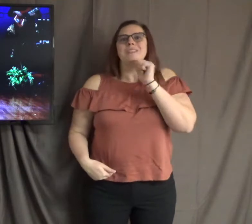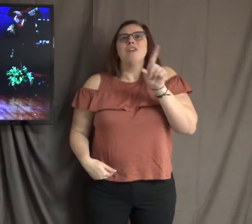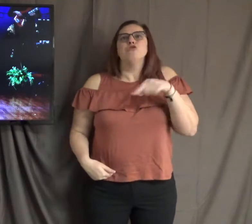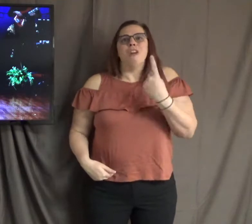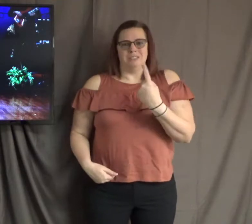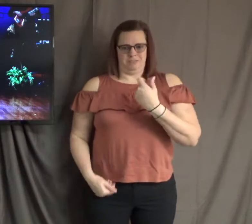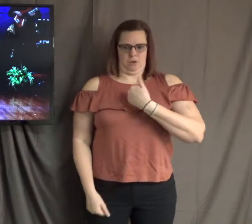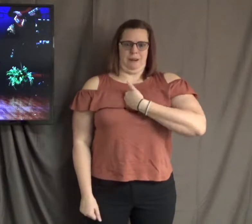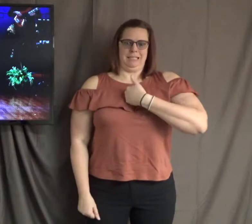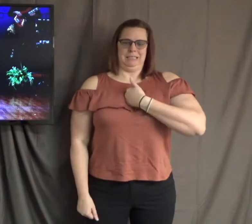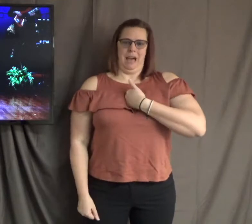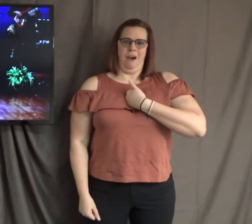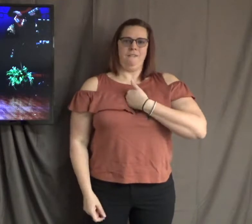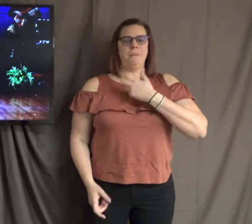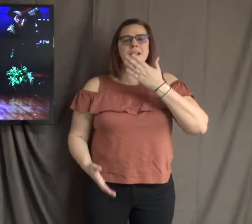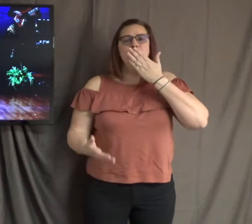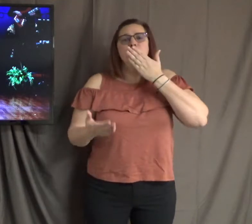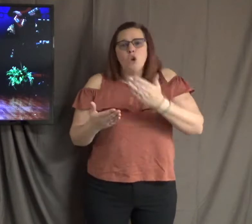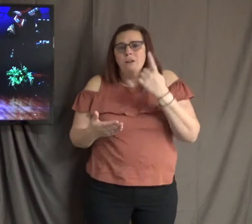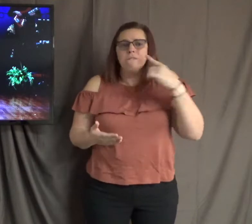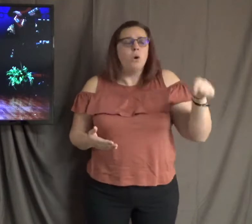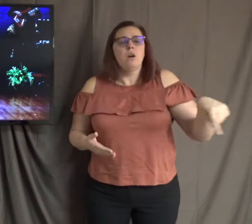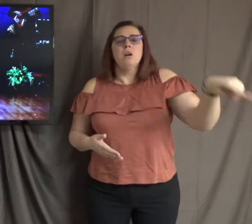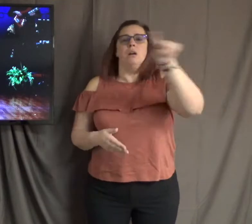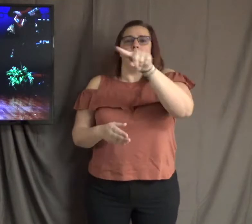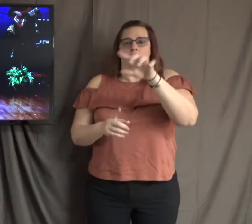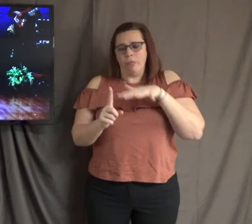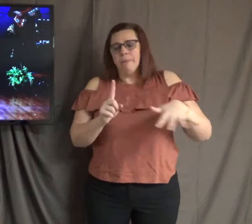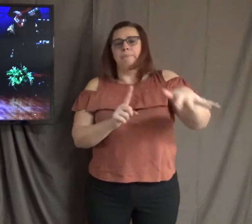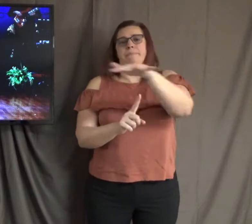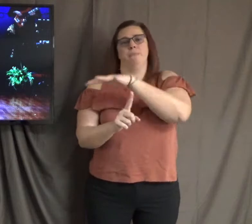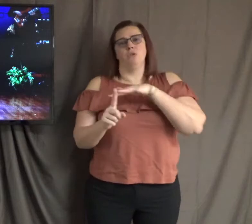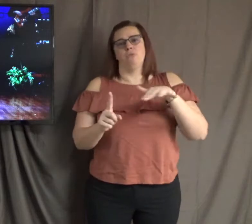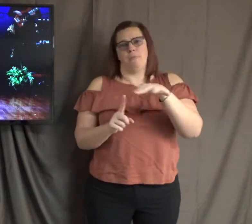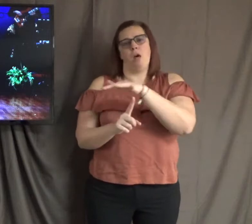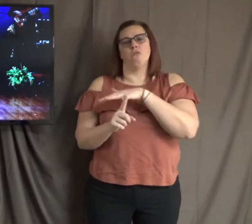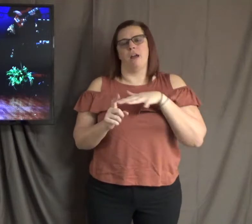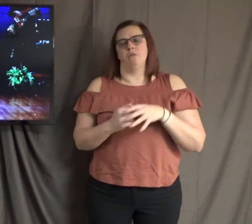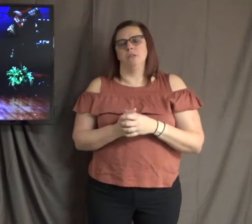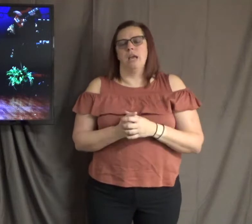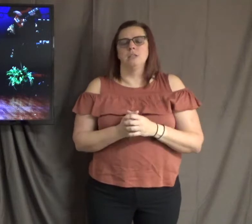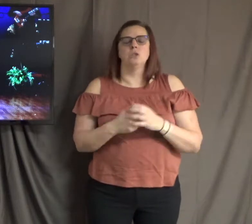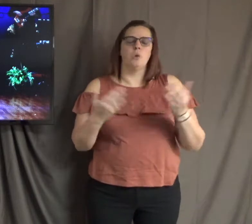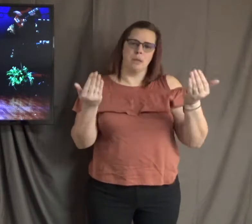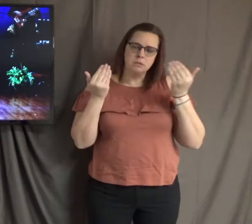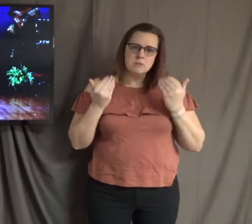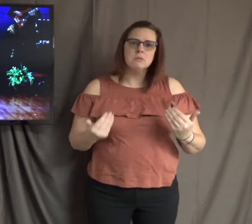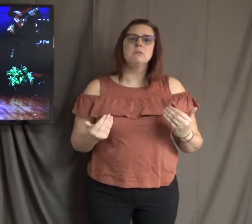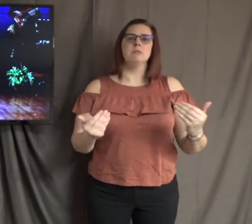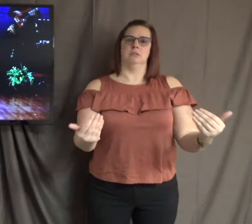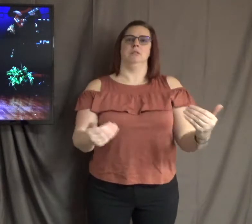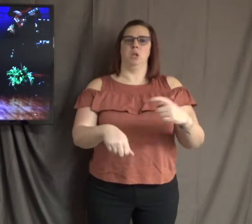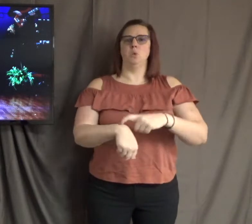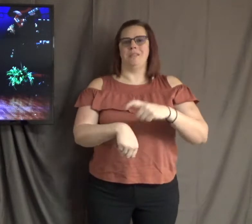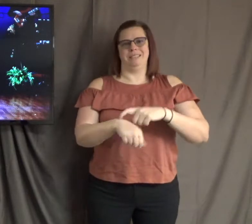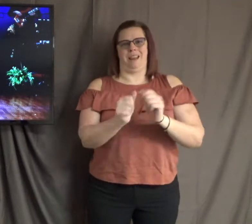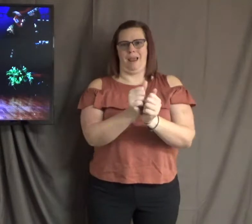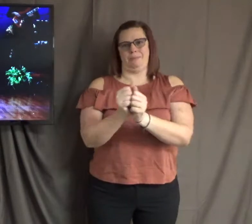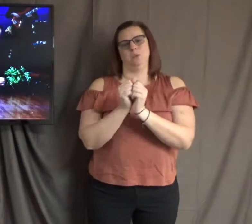ourselves, but for everyone around us. So let's dive into that truth of who we are as we move into this time